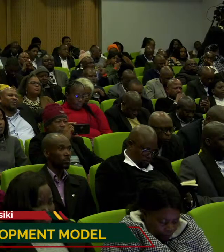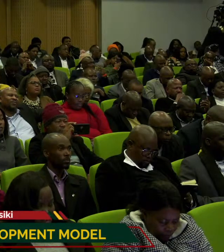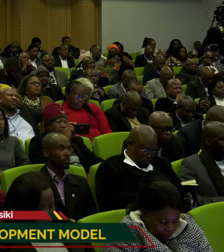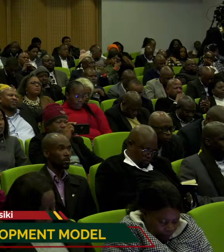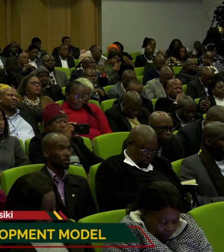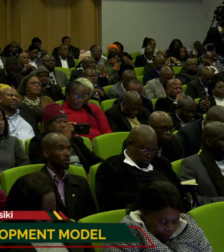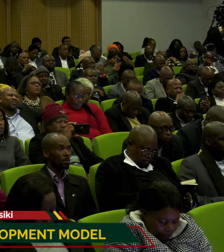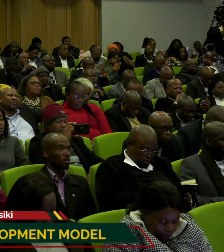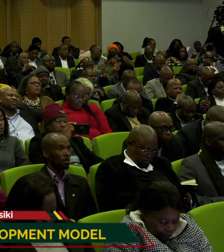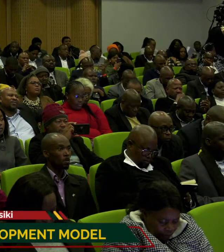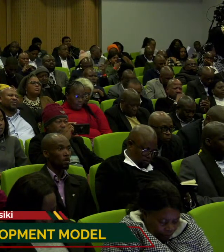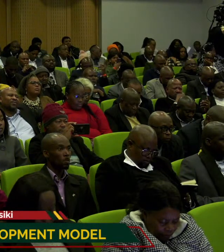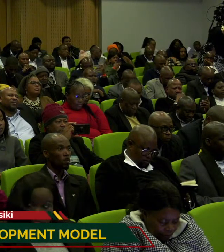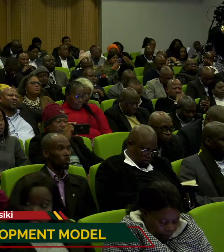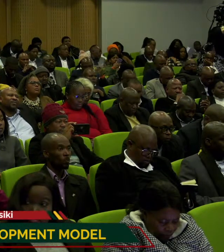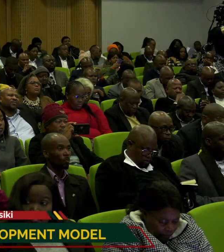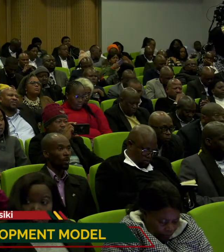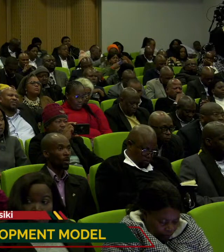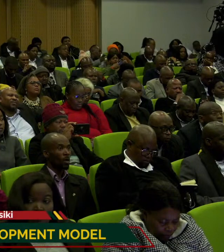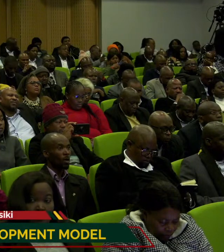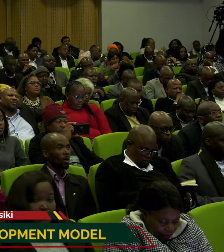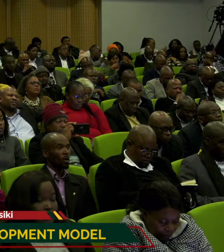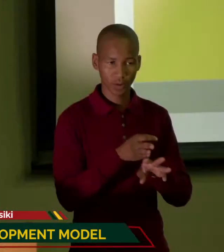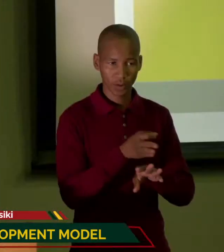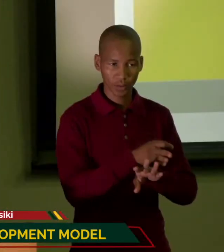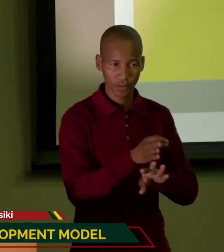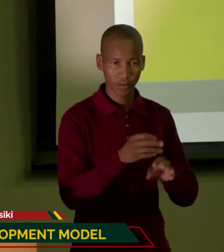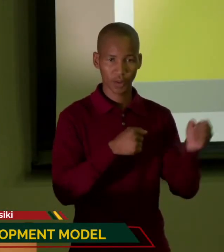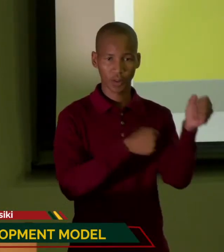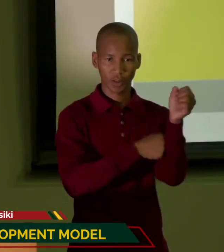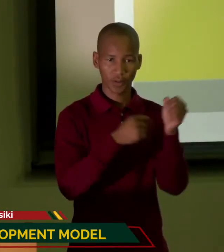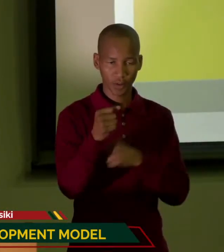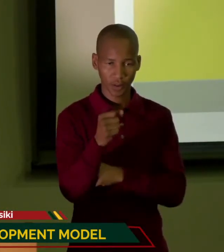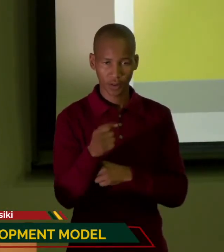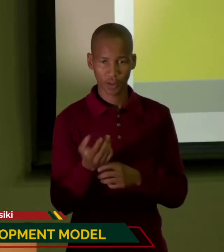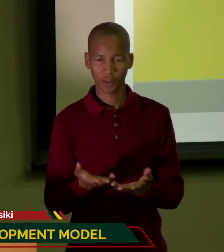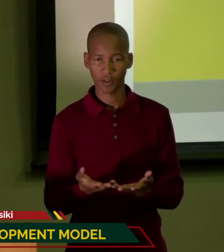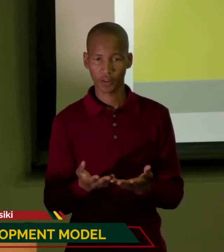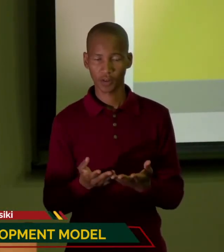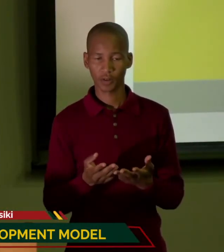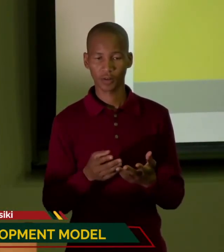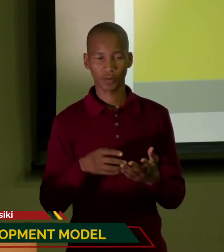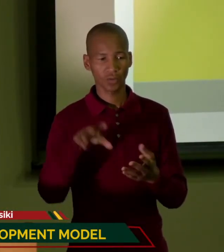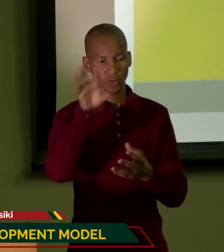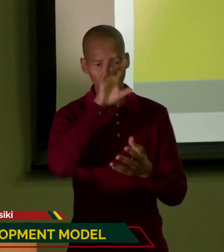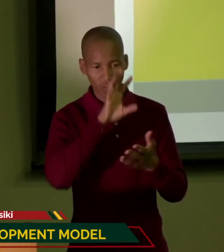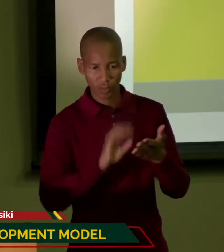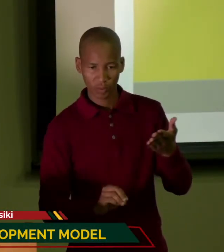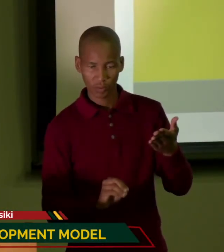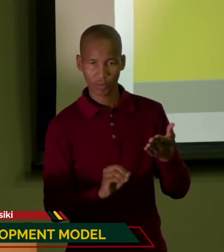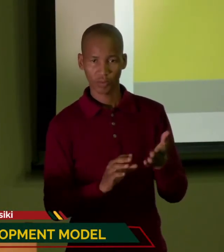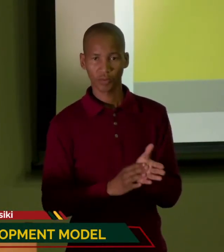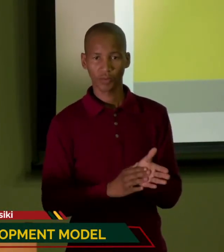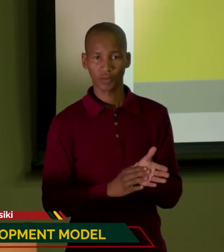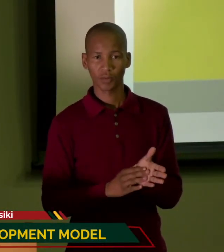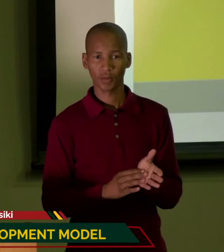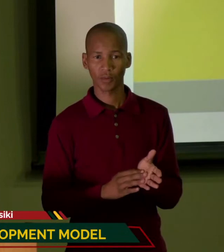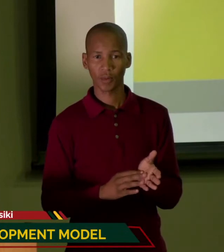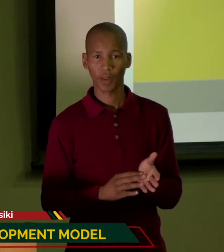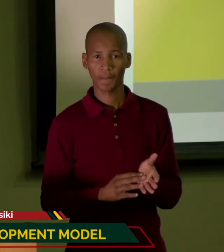stream, infrastructure, wara zonke ezo zinto. Whereby